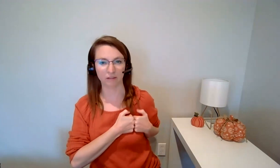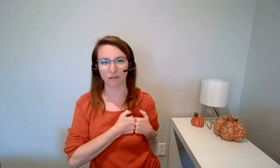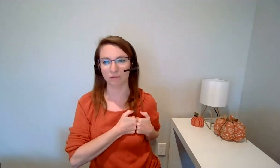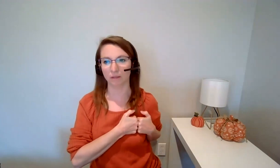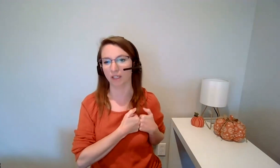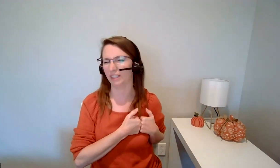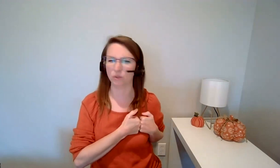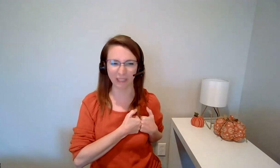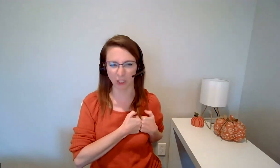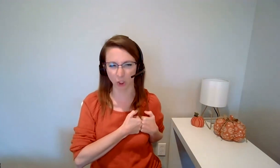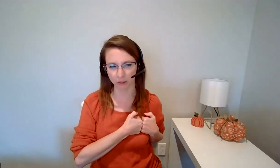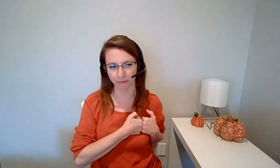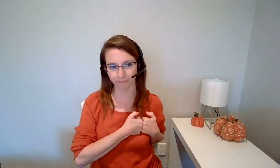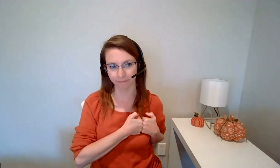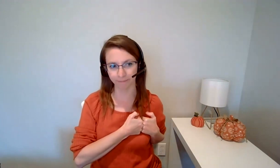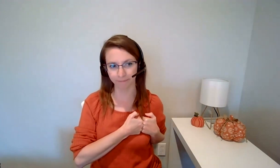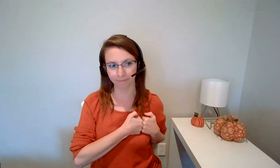is like sweetheart.